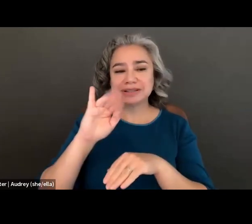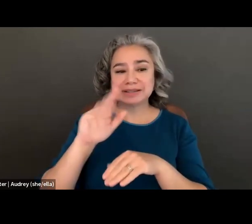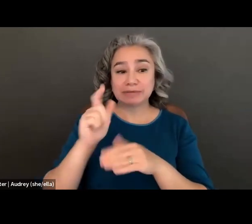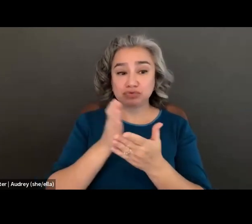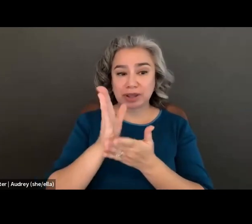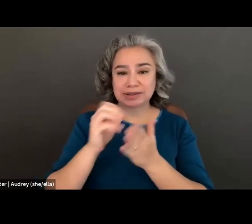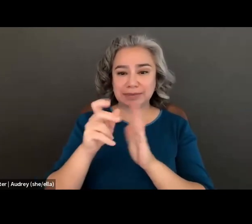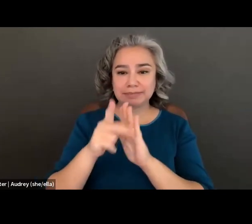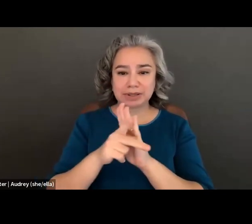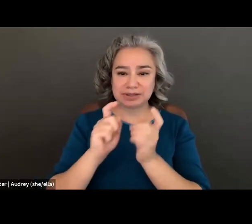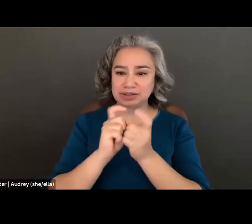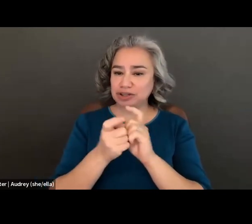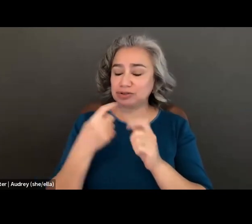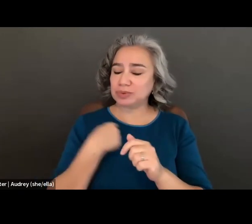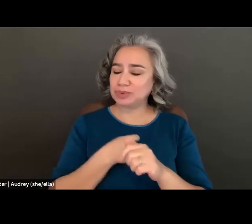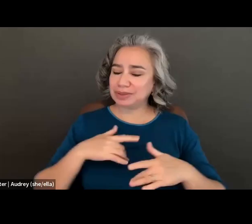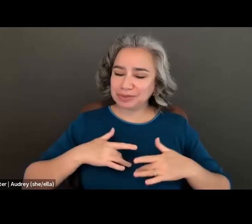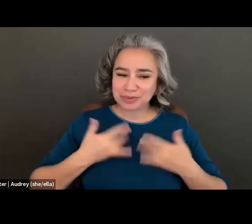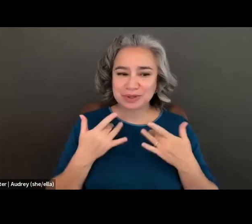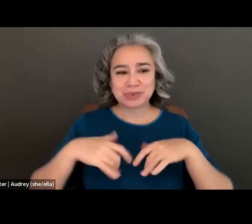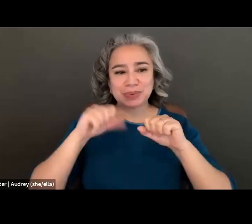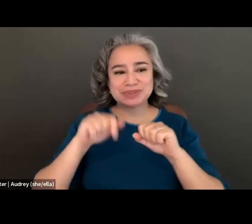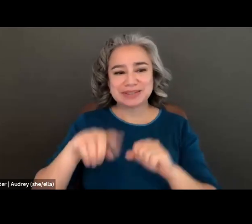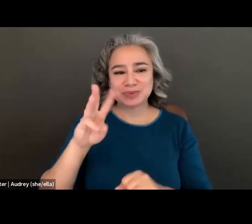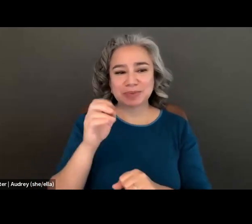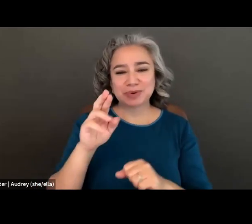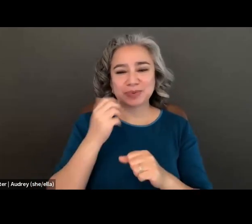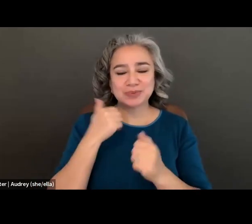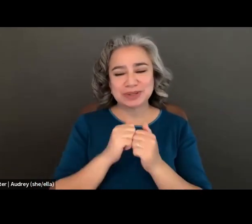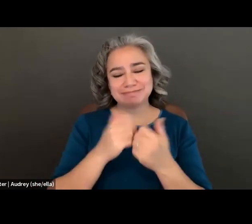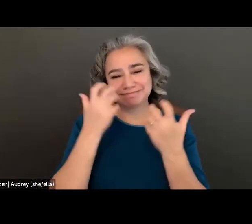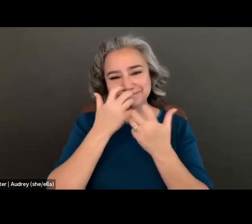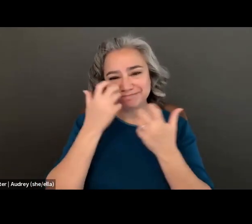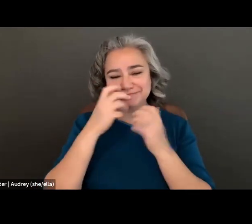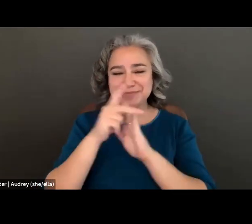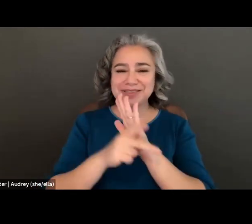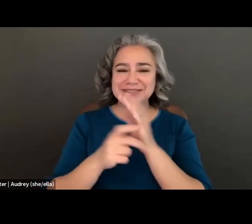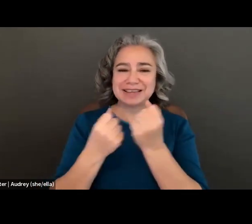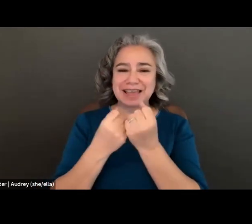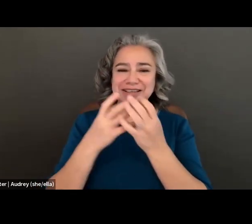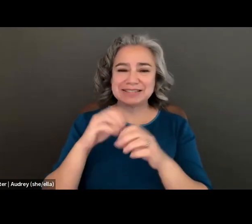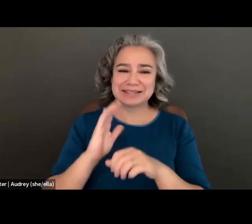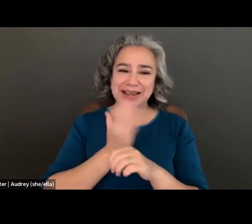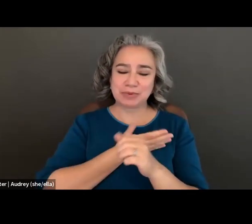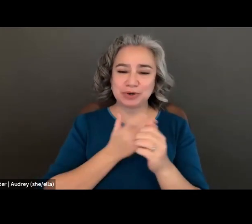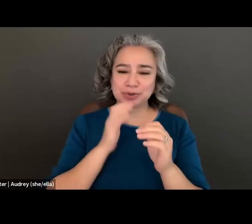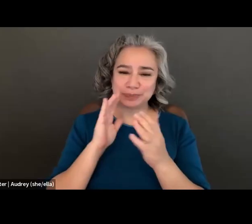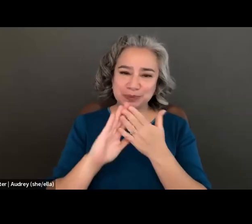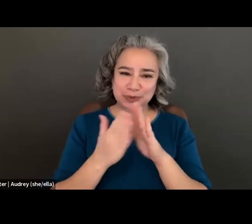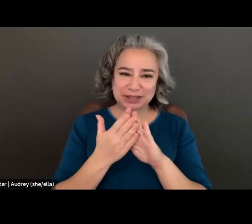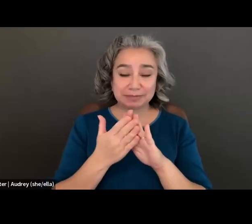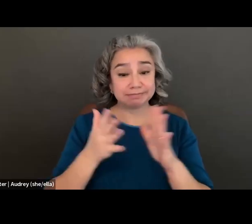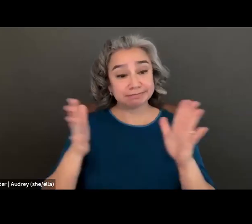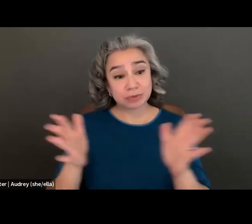policy change, and we're thrilled to be hosting this webinar with some amazing policy advocates in our community. We encourage you